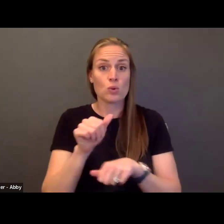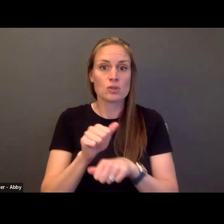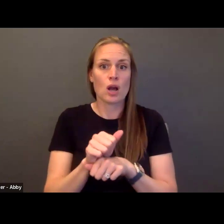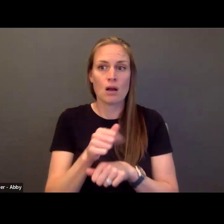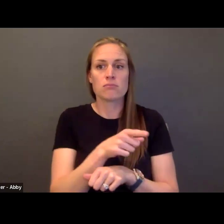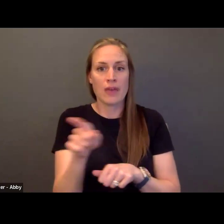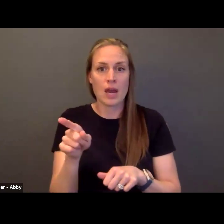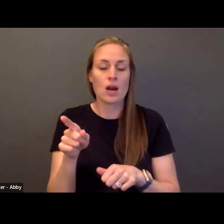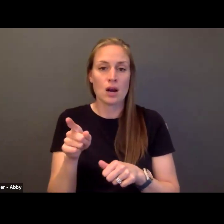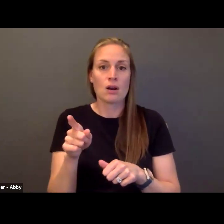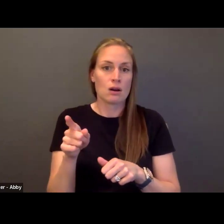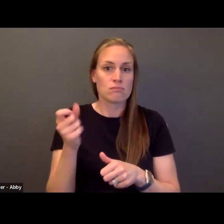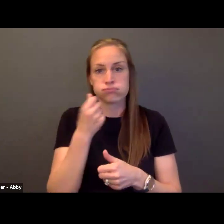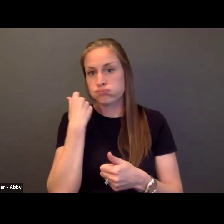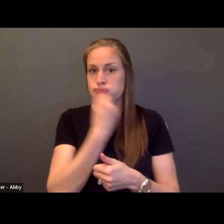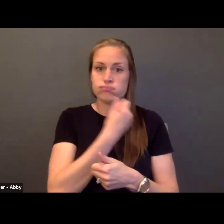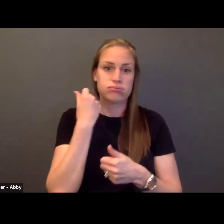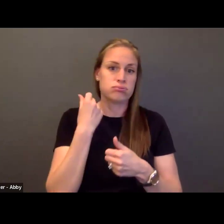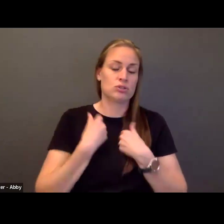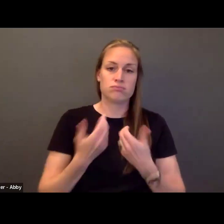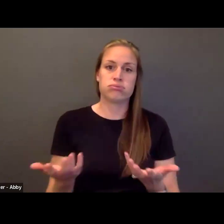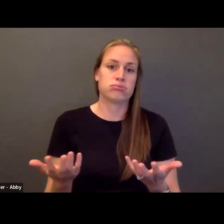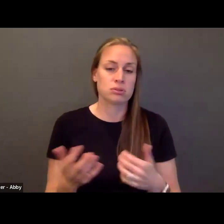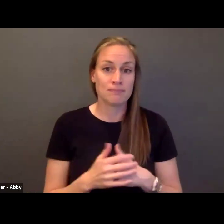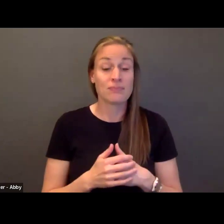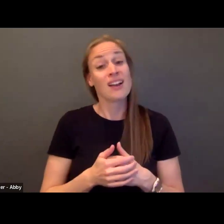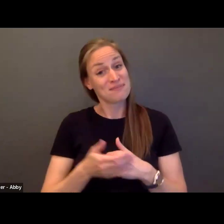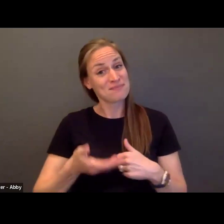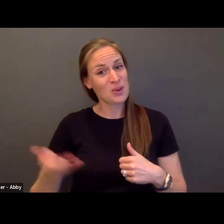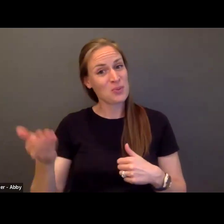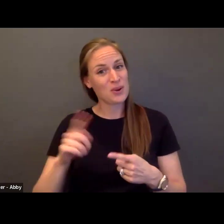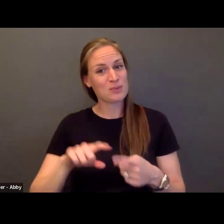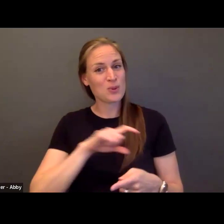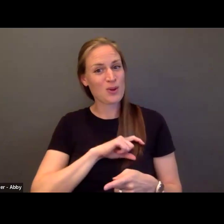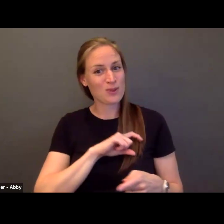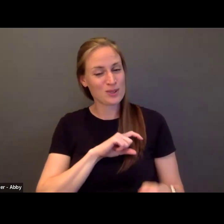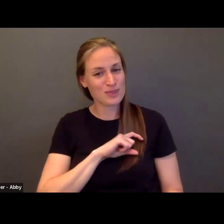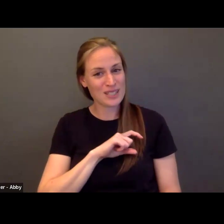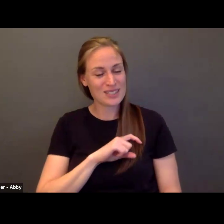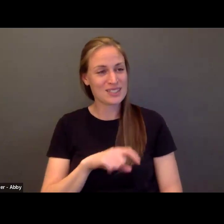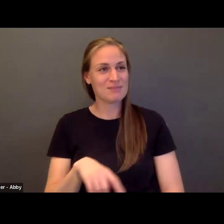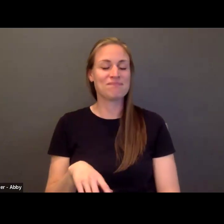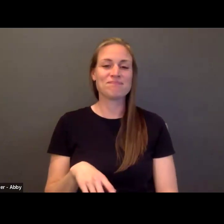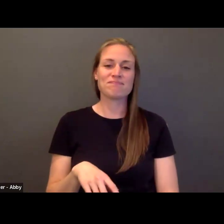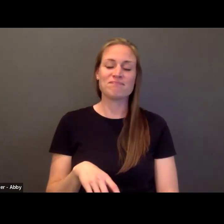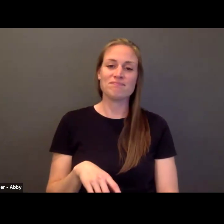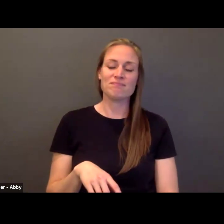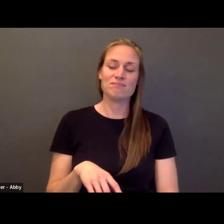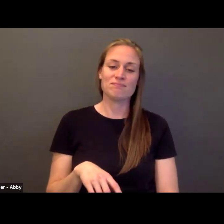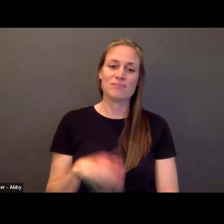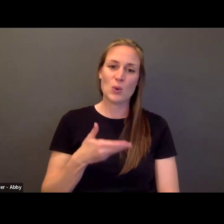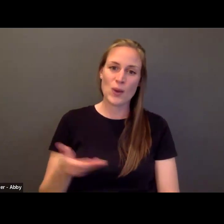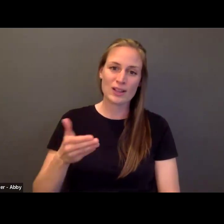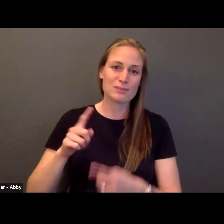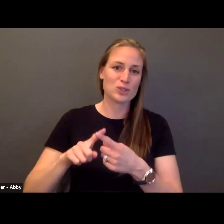repeatedly, and then they're walking away. Well, welcome to law enforcement, welcome to education, welcome to,